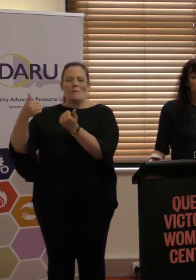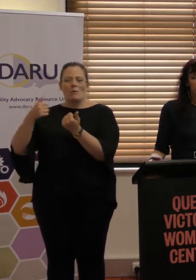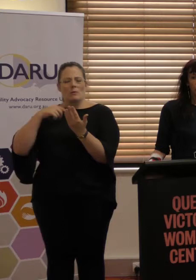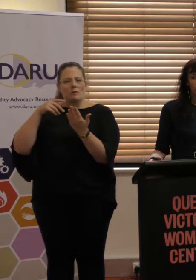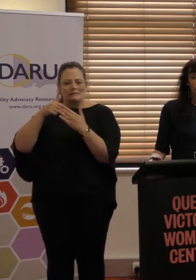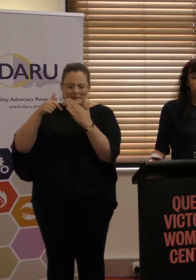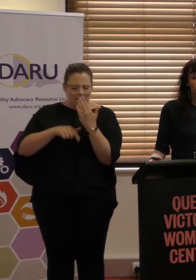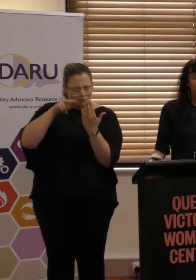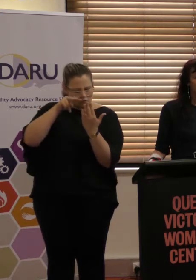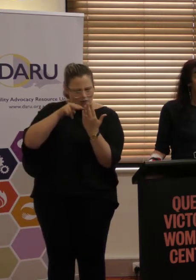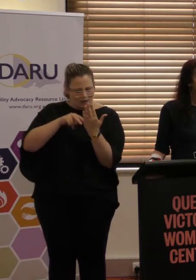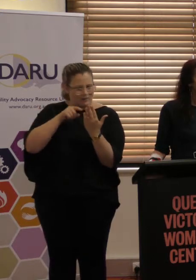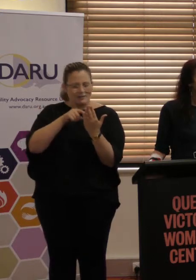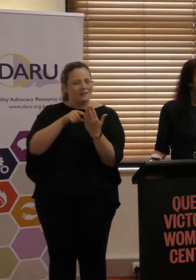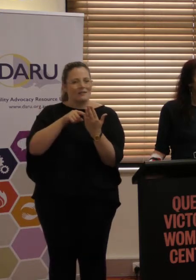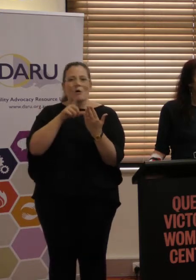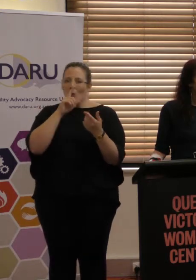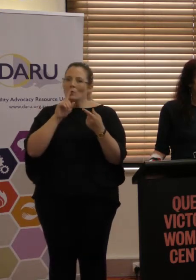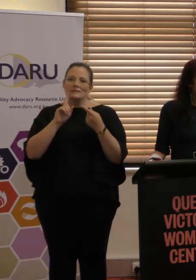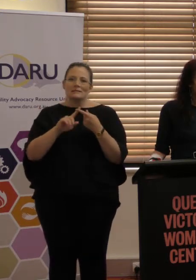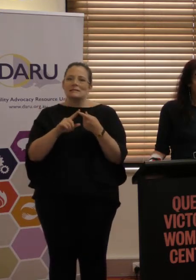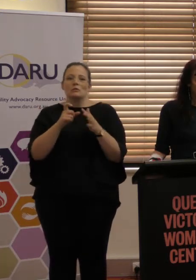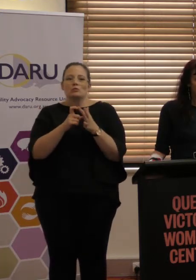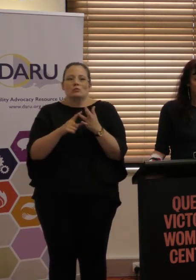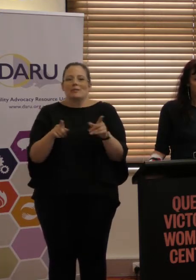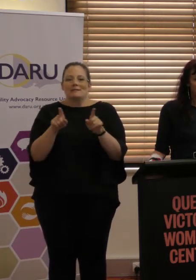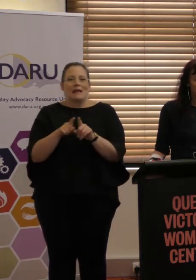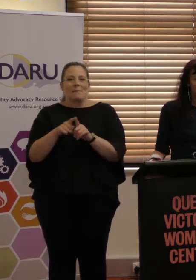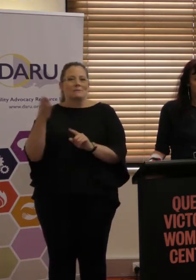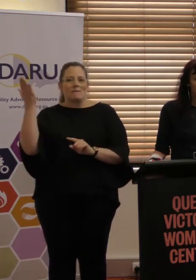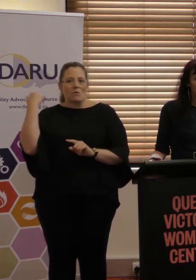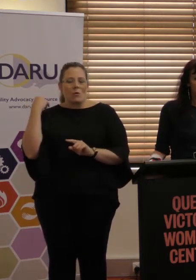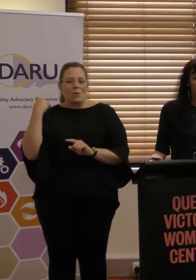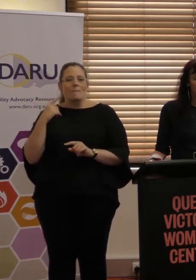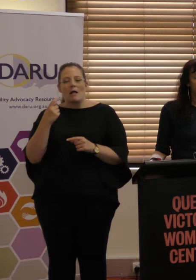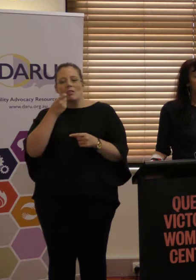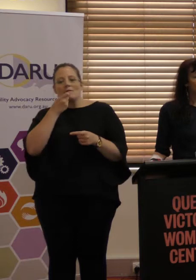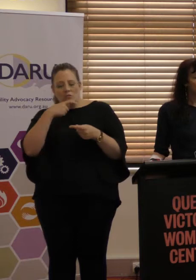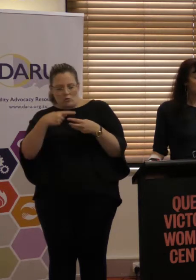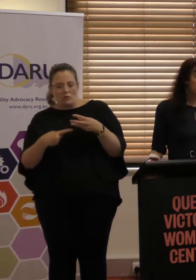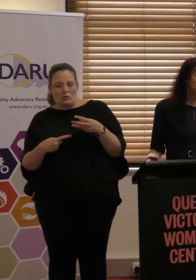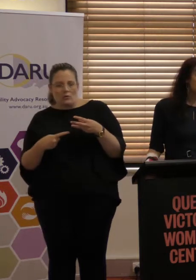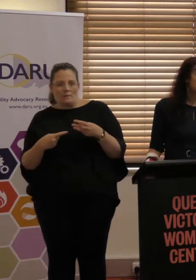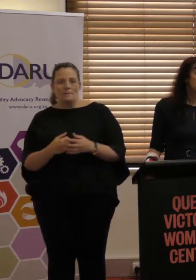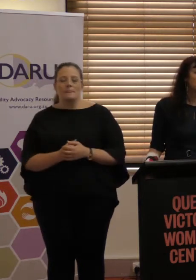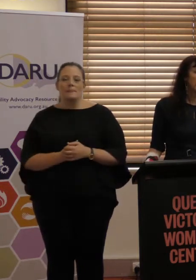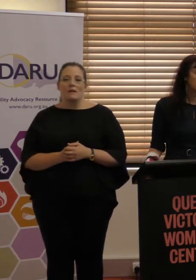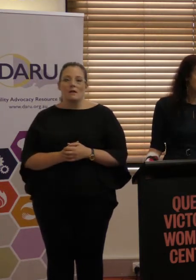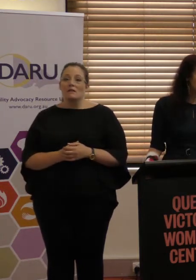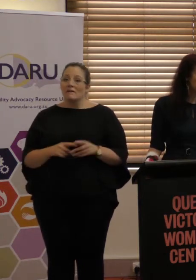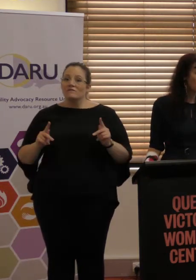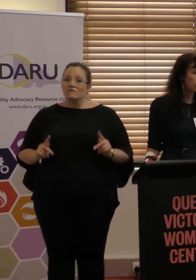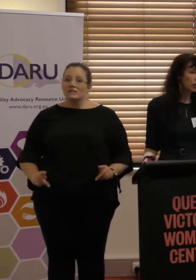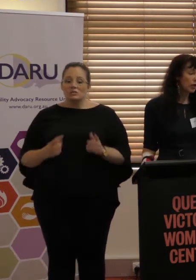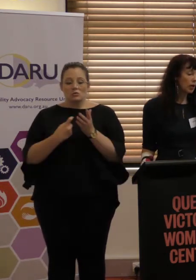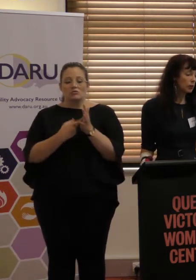everything that occurred before was still able to occur, except for those few things that I told you about. And physical restraint, of course, is still allowed as long